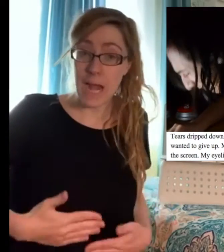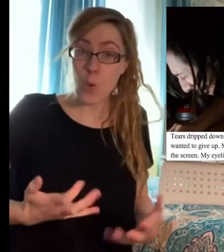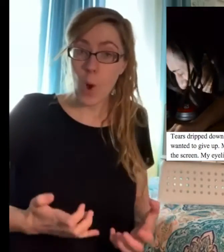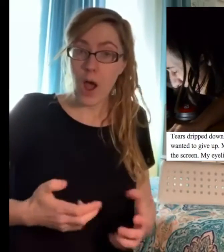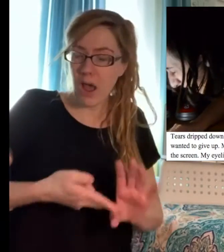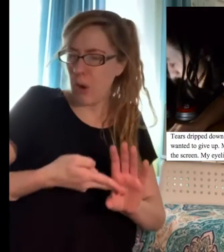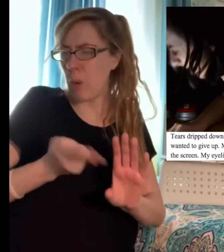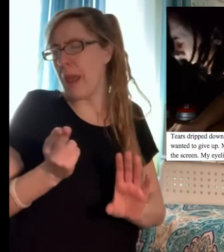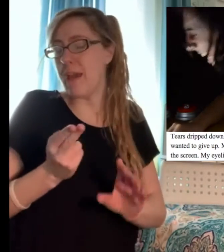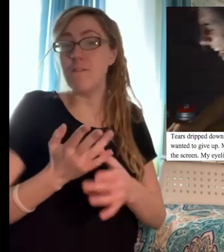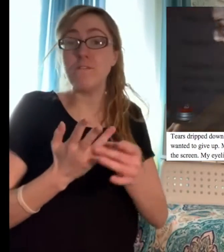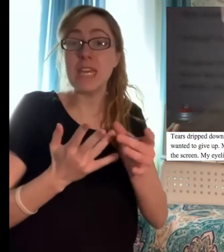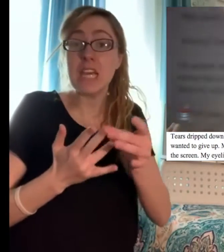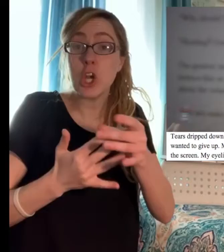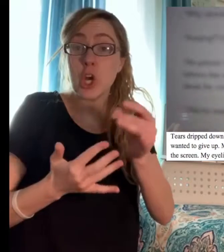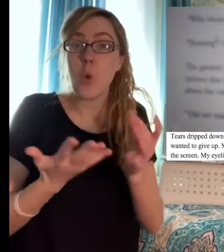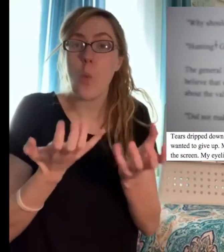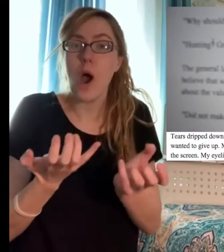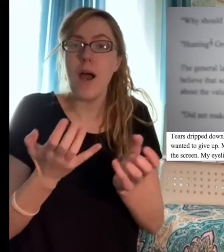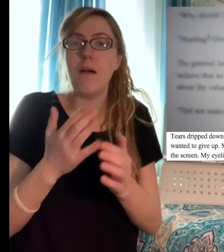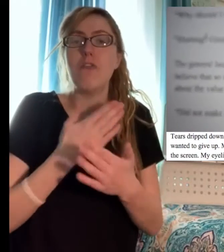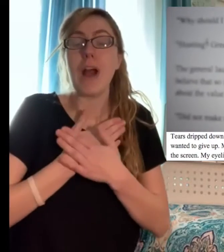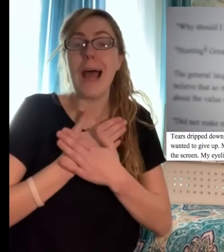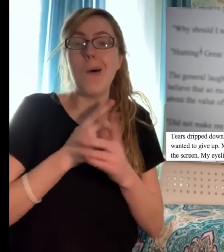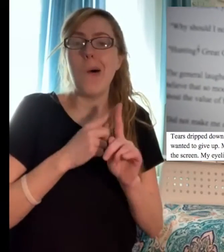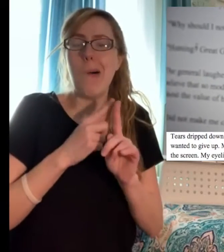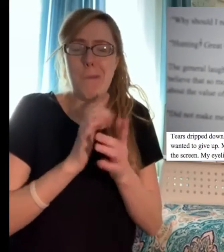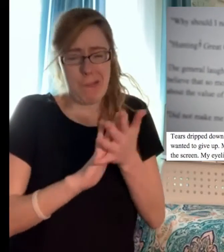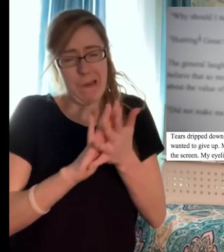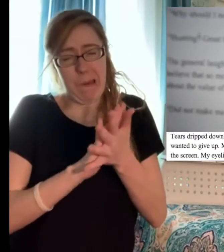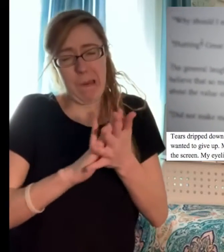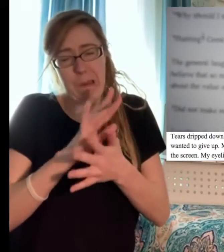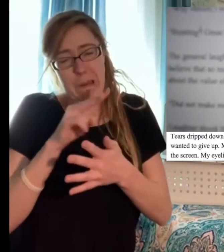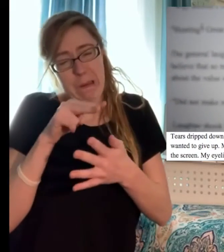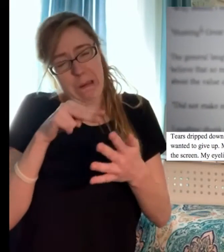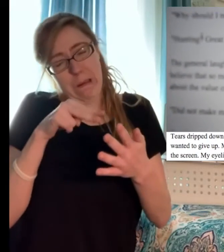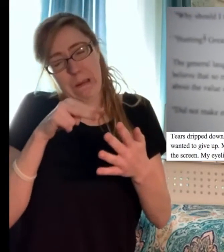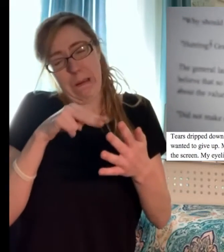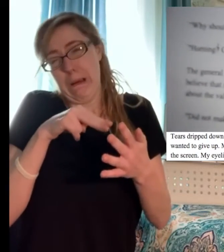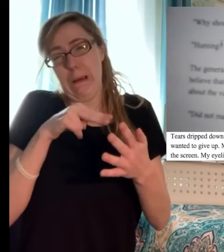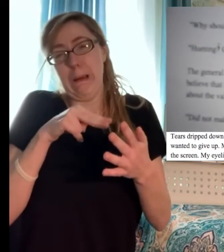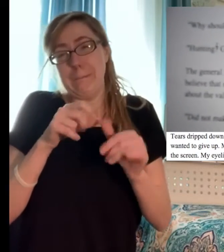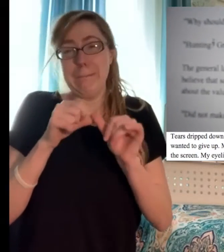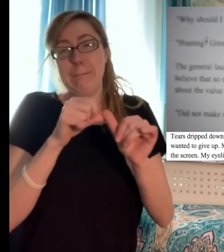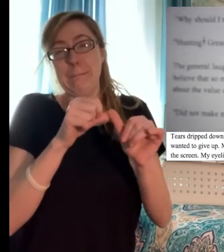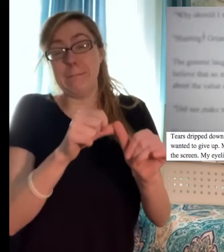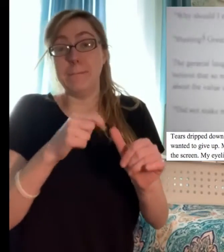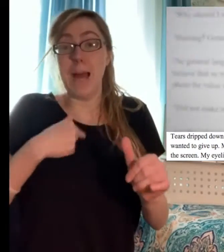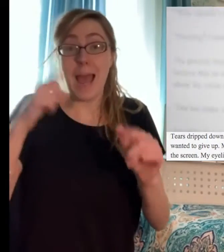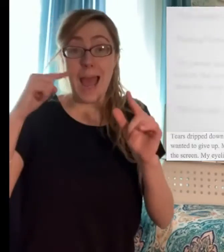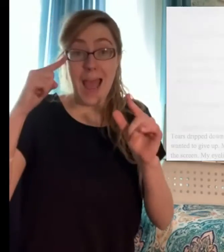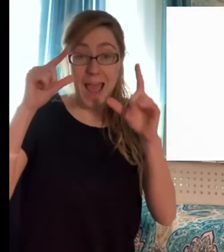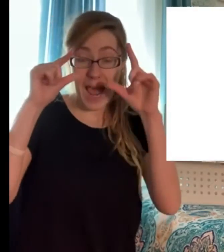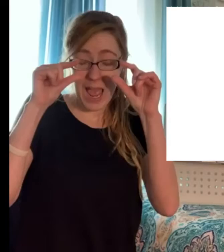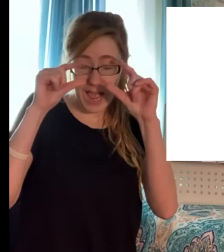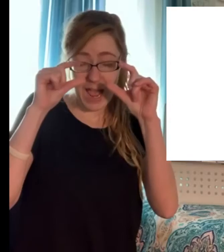rest, but I couldn't. My blurry vision had to focus on the screen. My eyelids had to stay open. Wow,